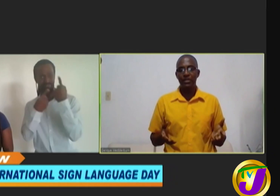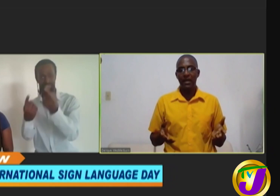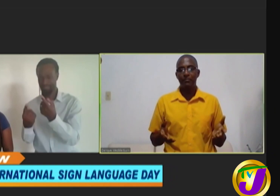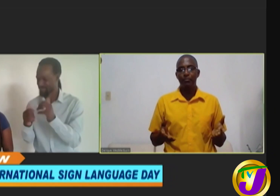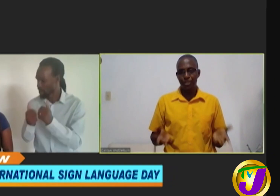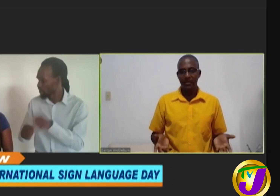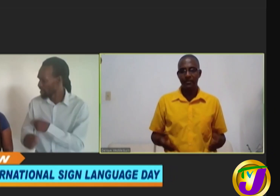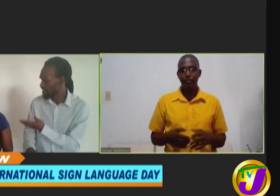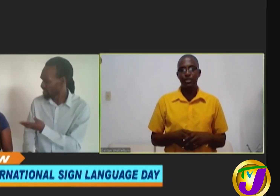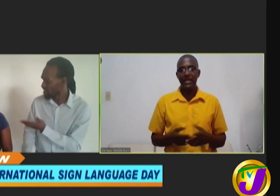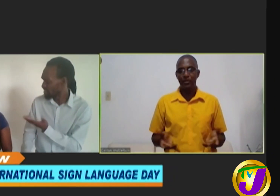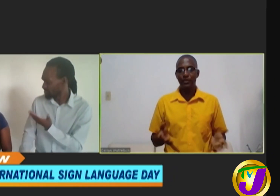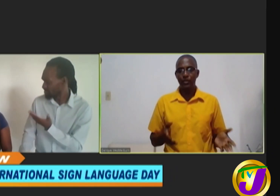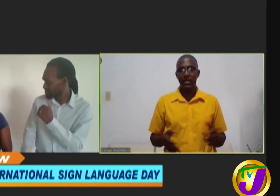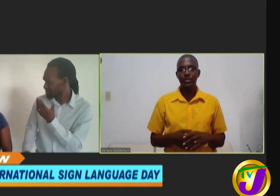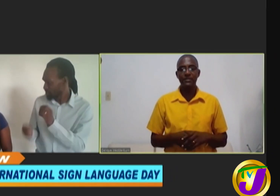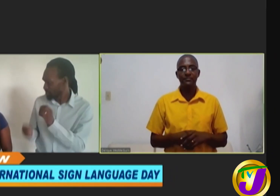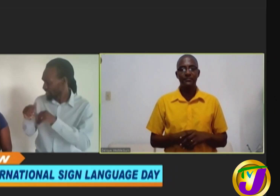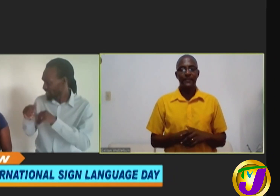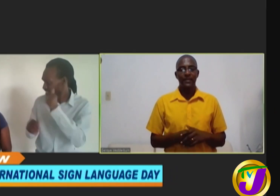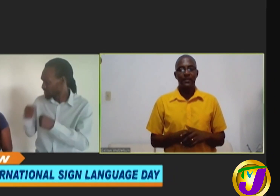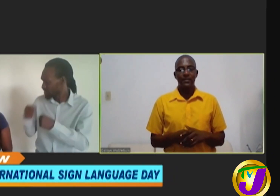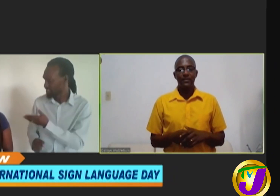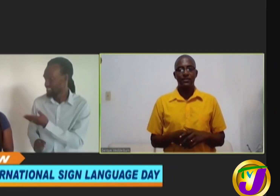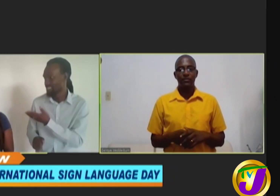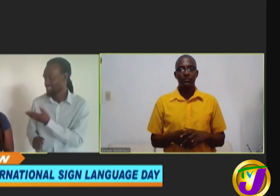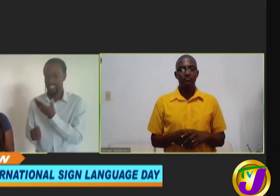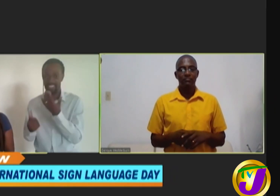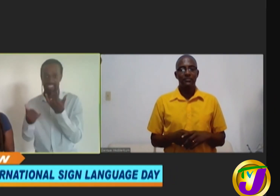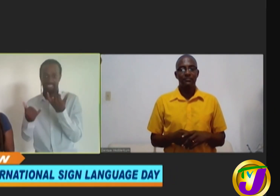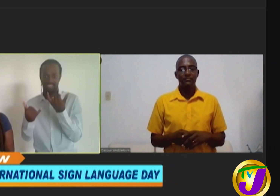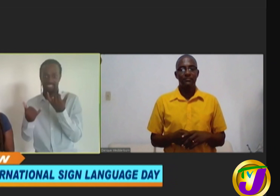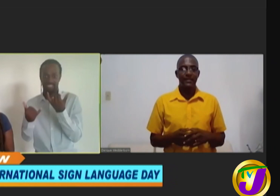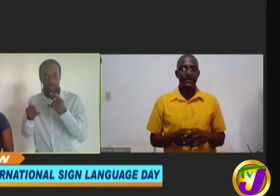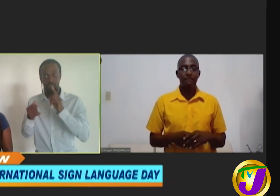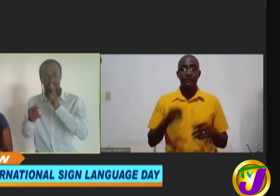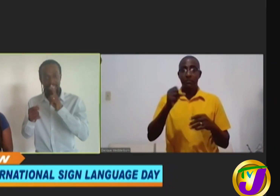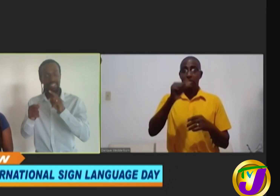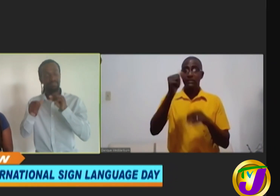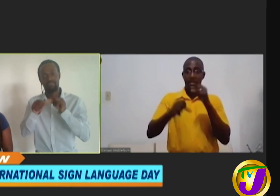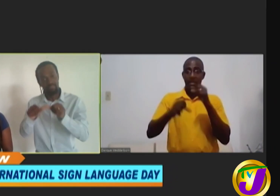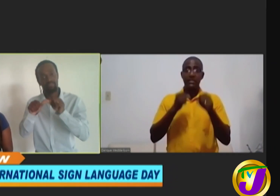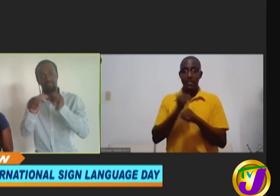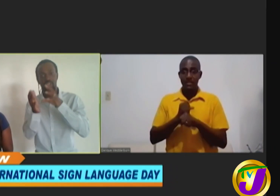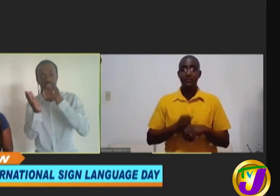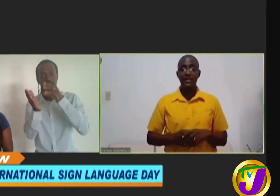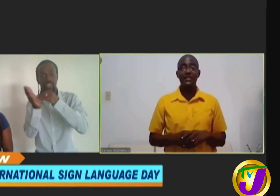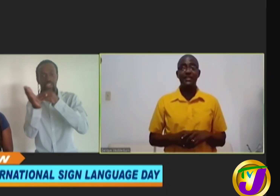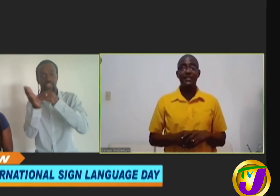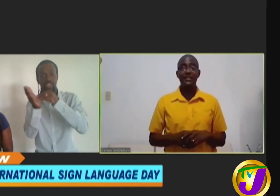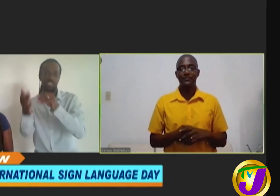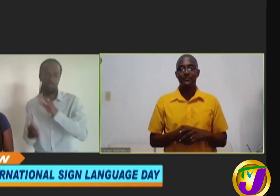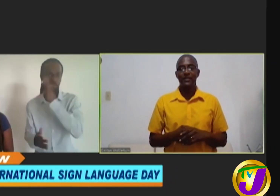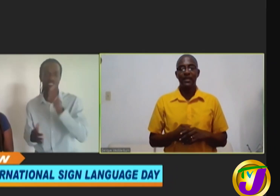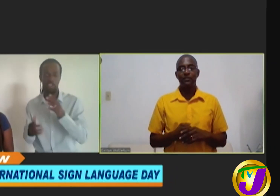language bridging the gap between the two languages. So yeah, 10 years. It's about 10